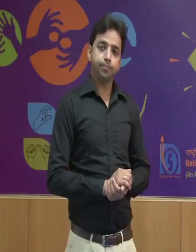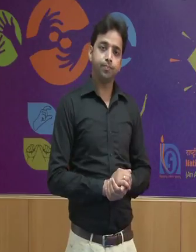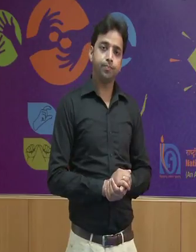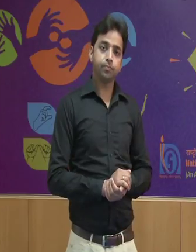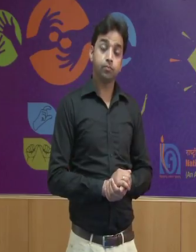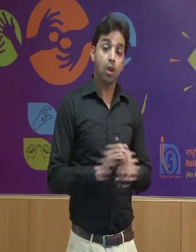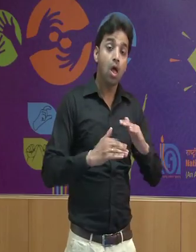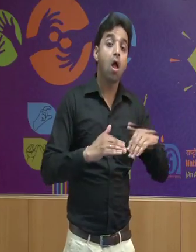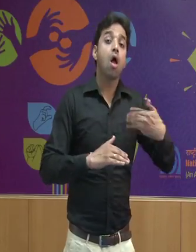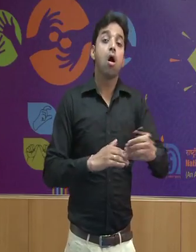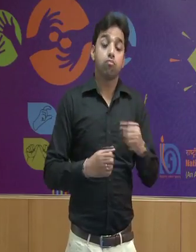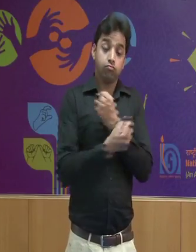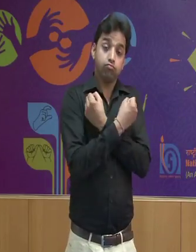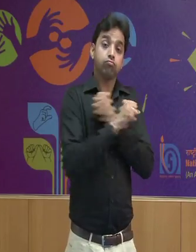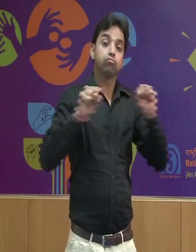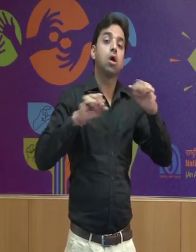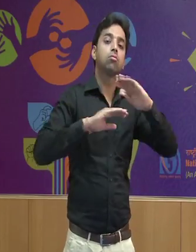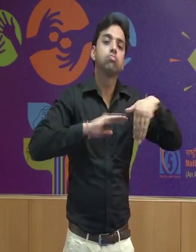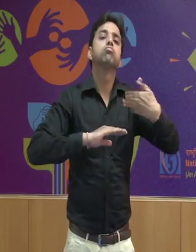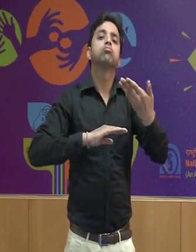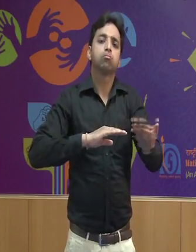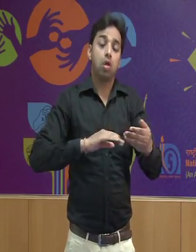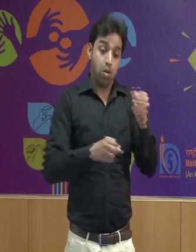After independence, the government